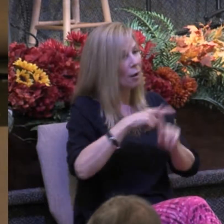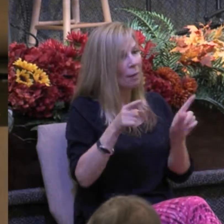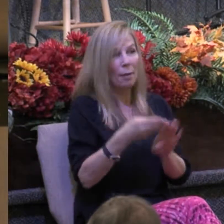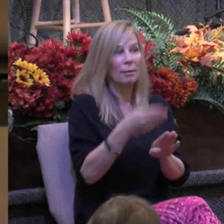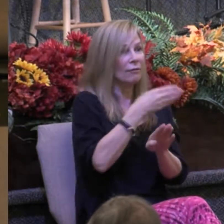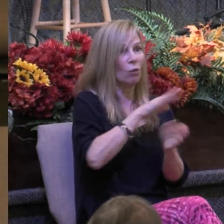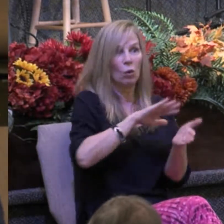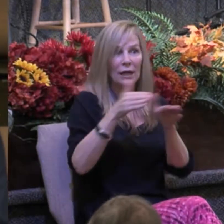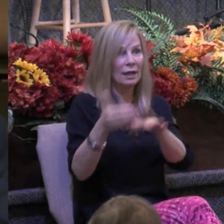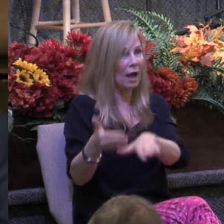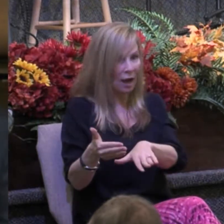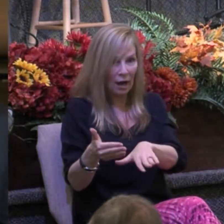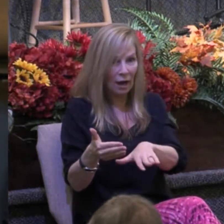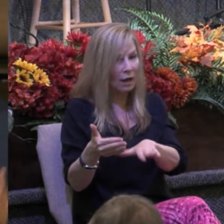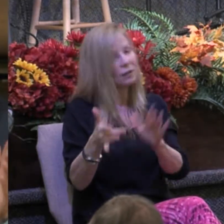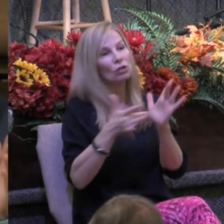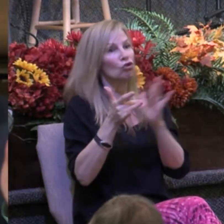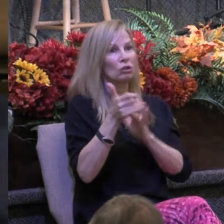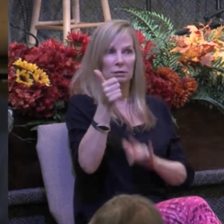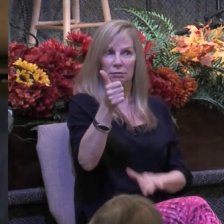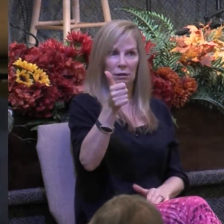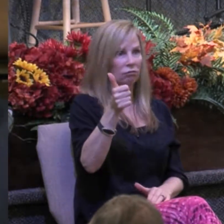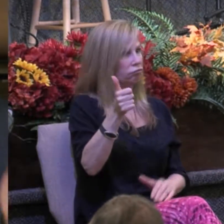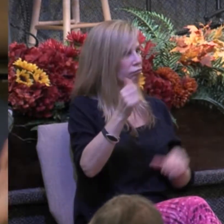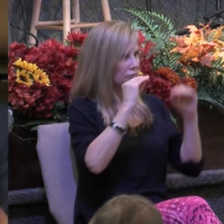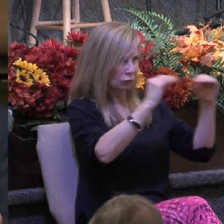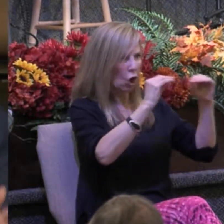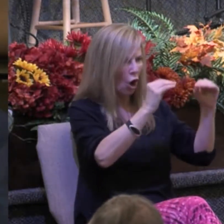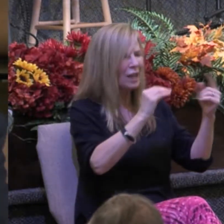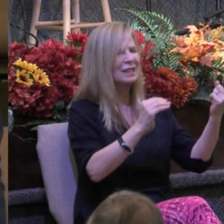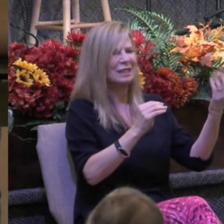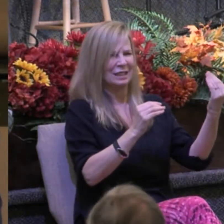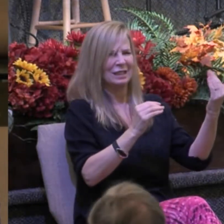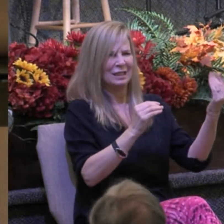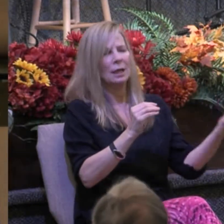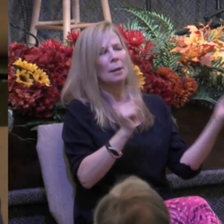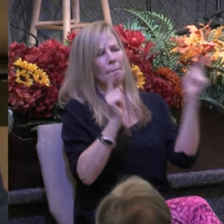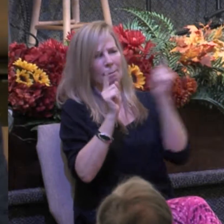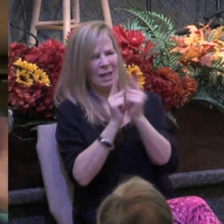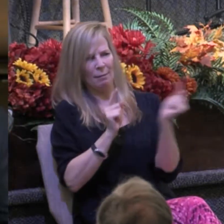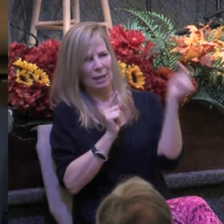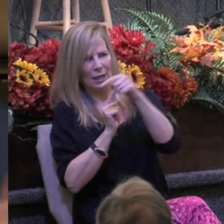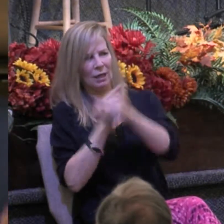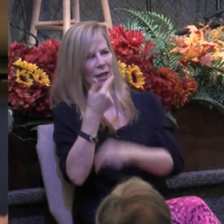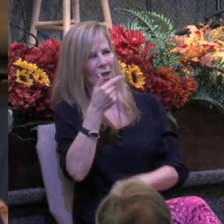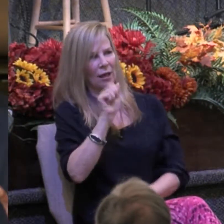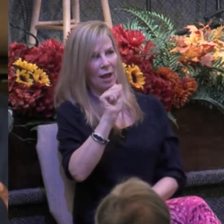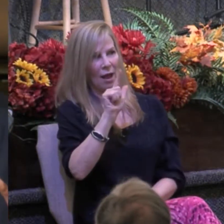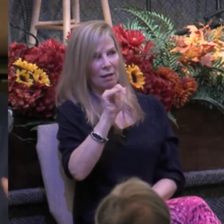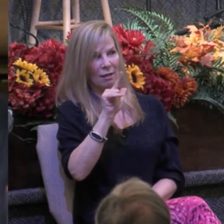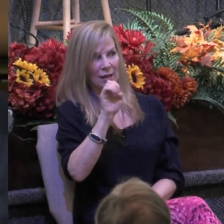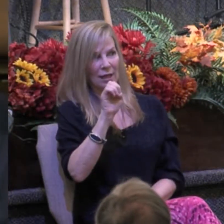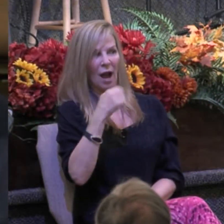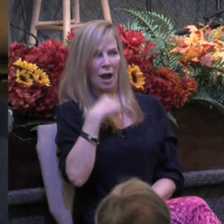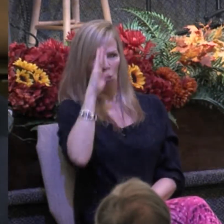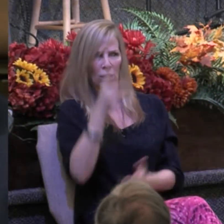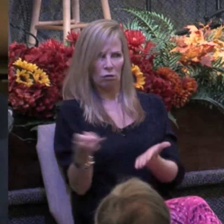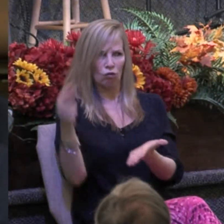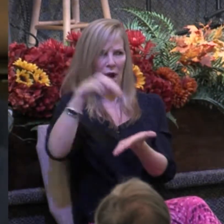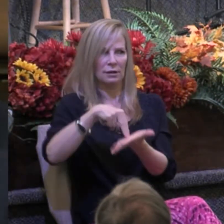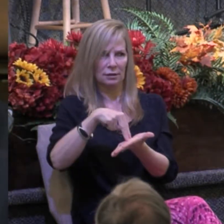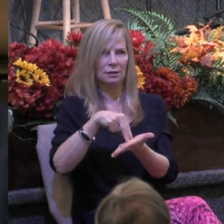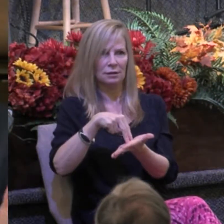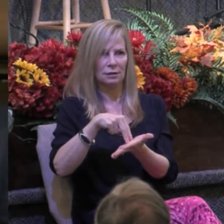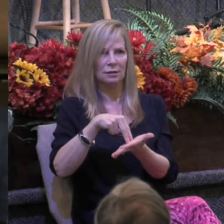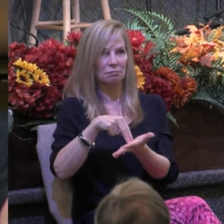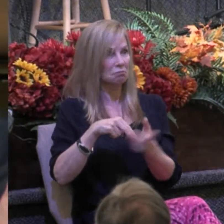death, Jesus had instructed the apostles to meet him in Galilee after his resurrection. That's